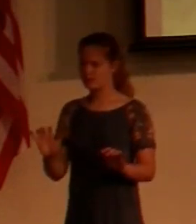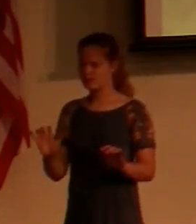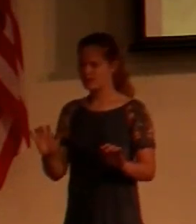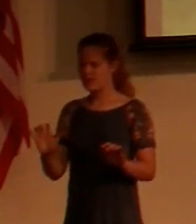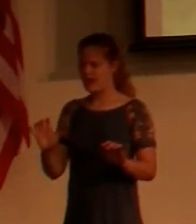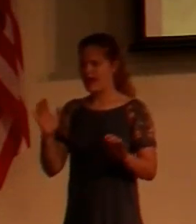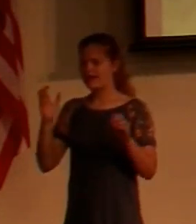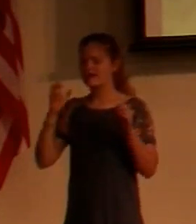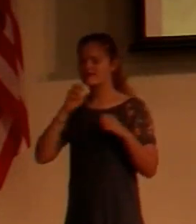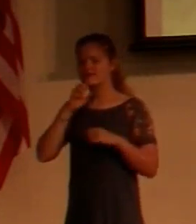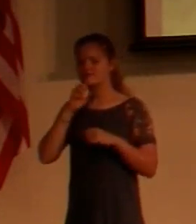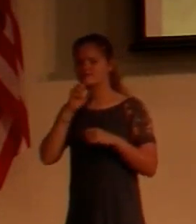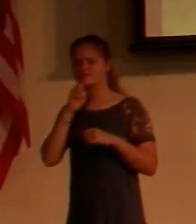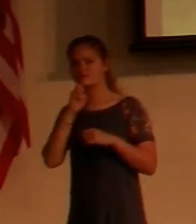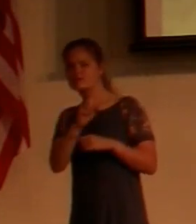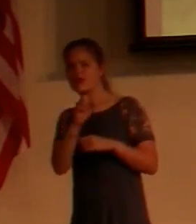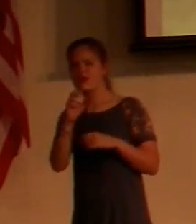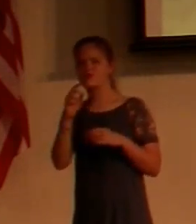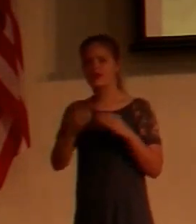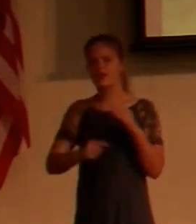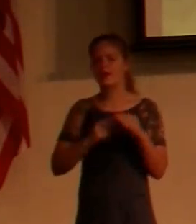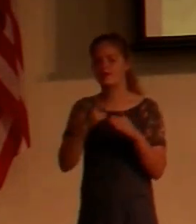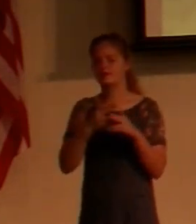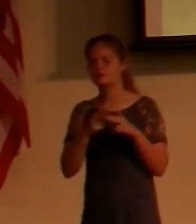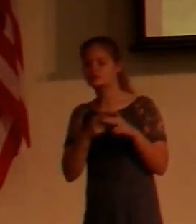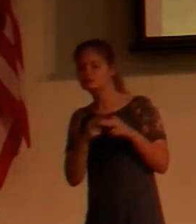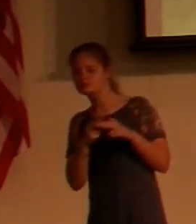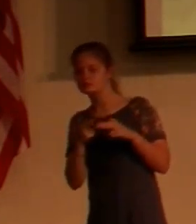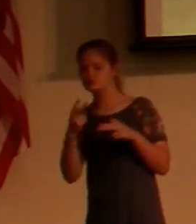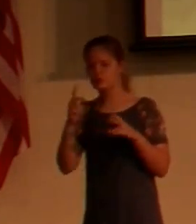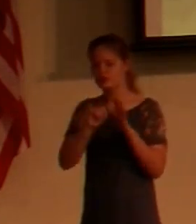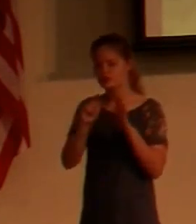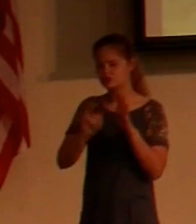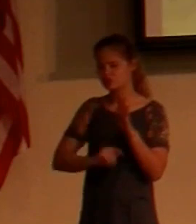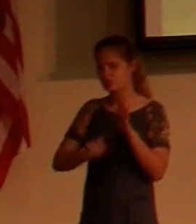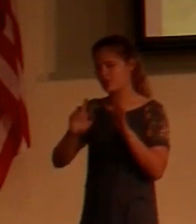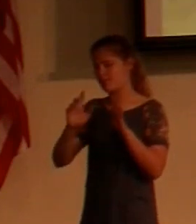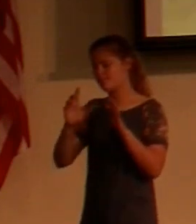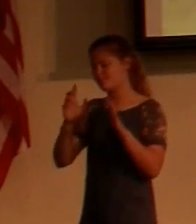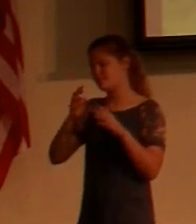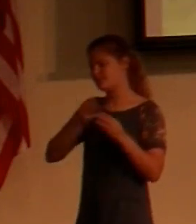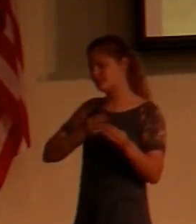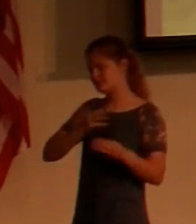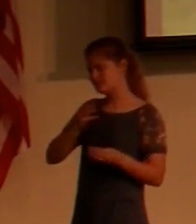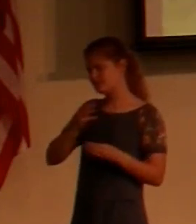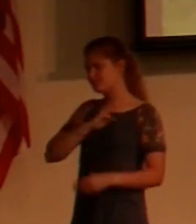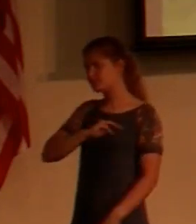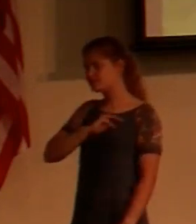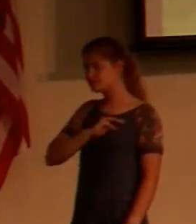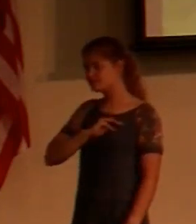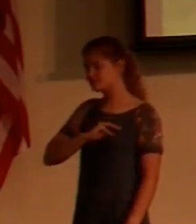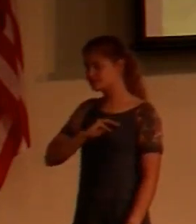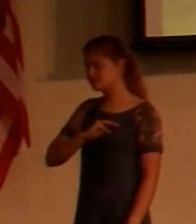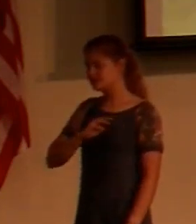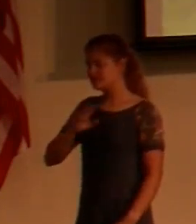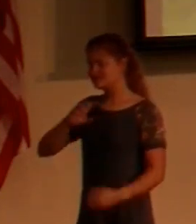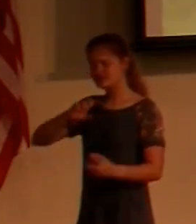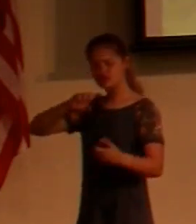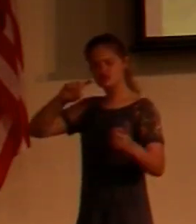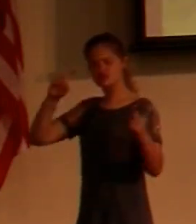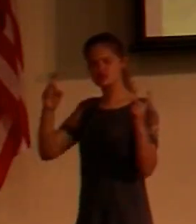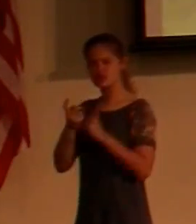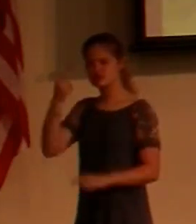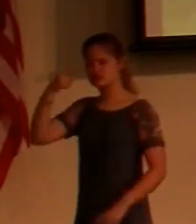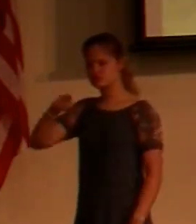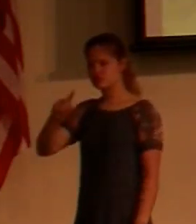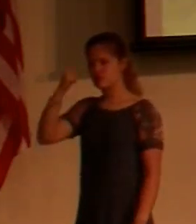missions. Mr. Terry mentioned that last week, that if you've never stepped out and done something like this, it changes you. It changes you for the